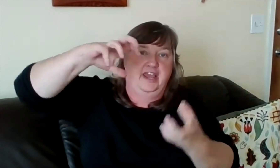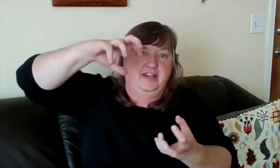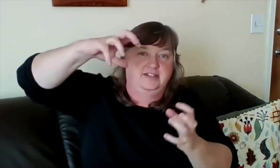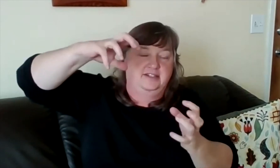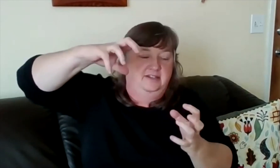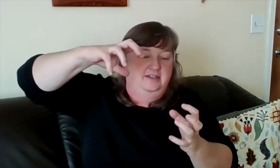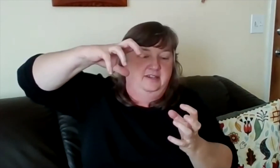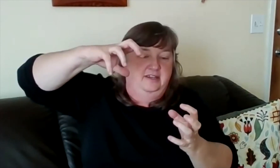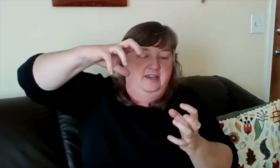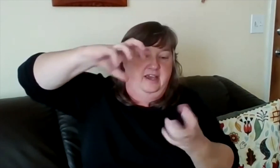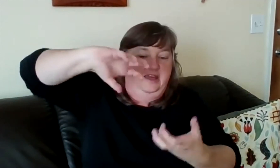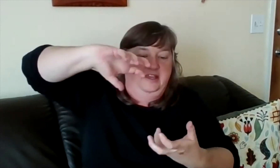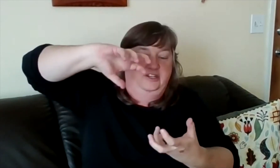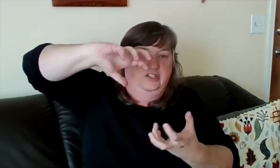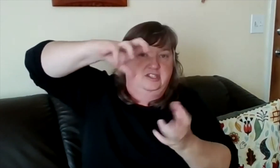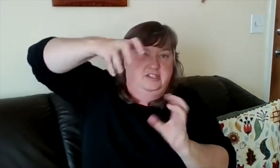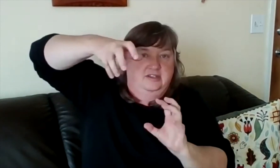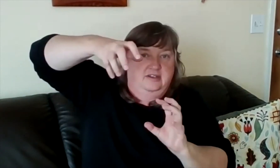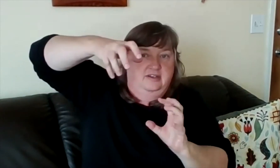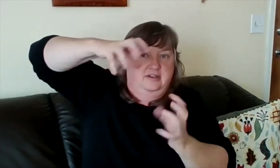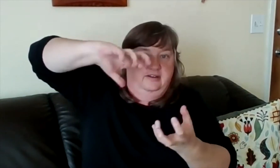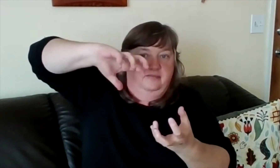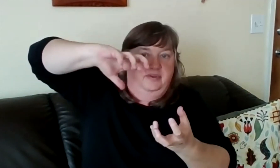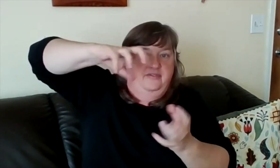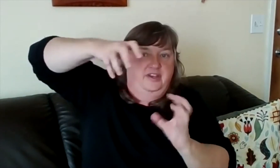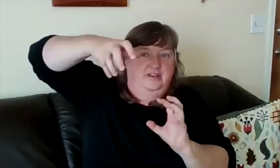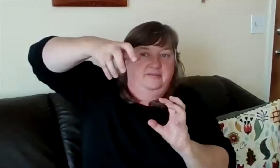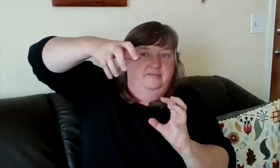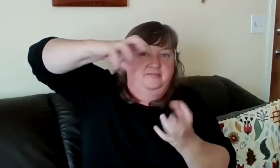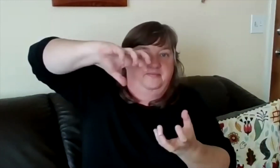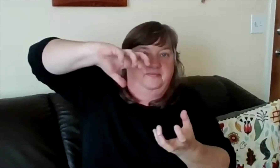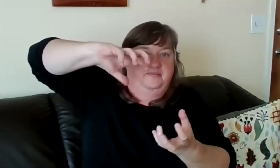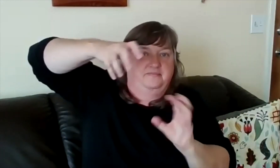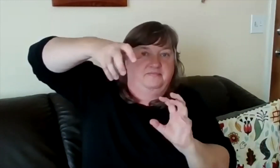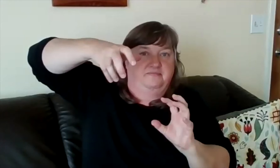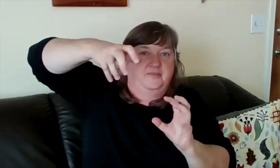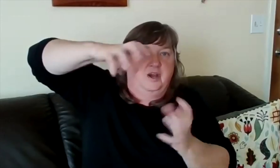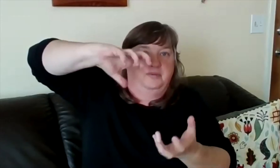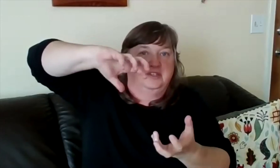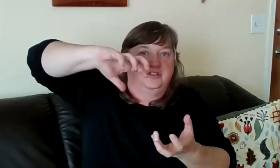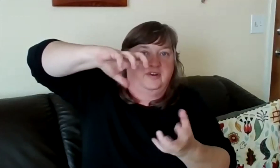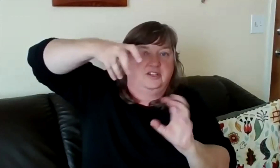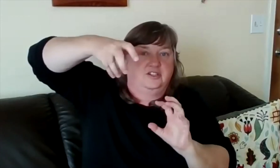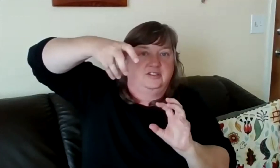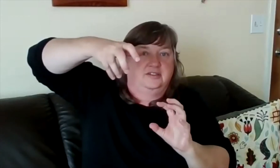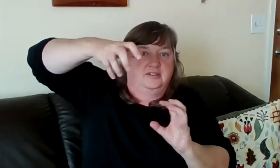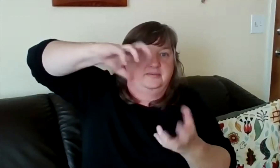hand, and they just pivot opposite directions,